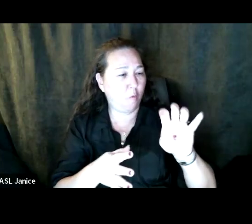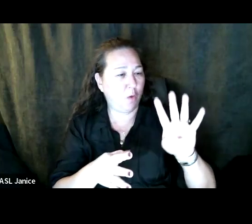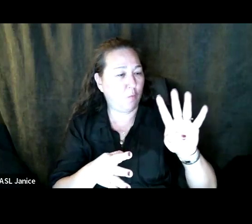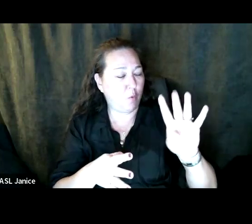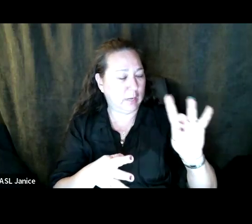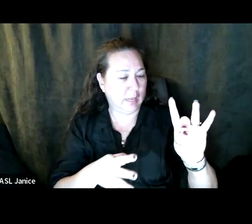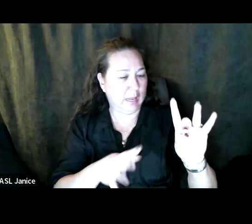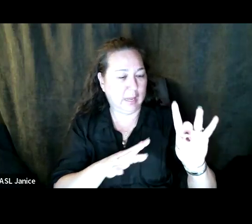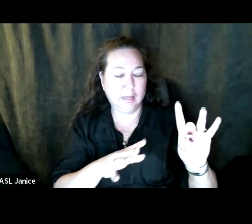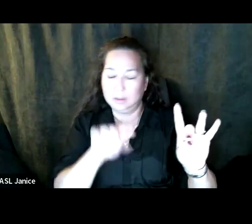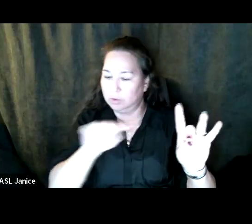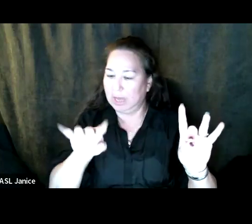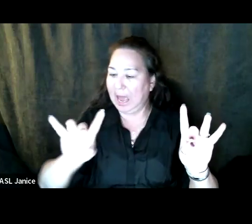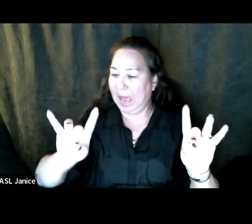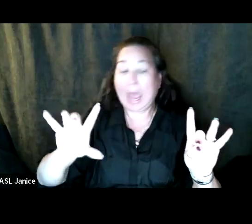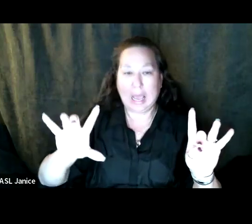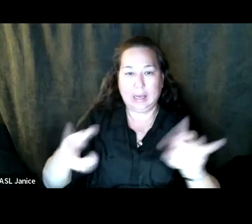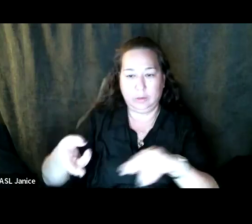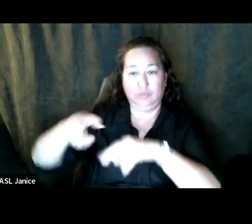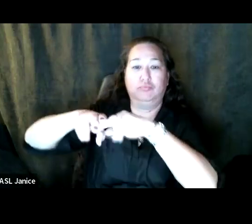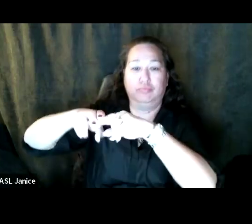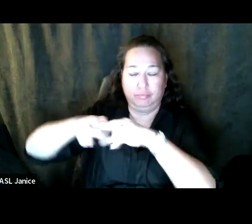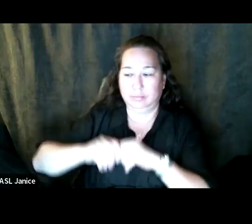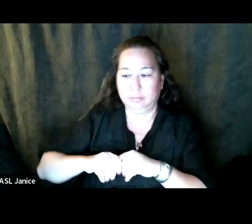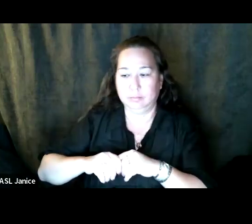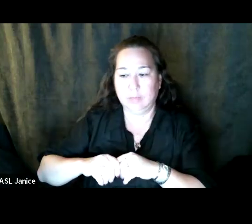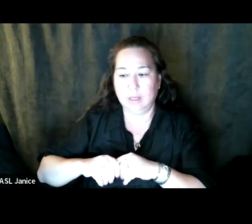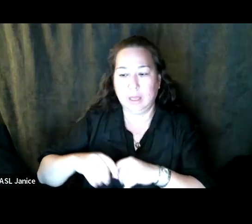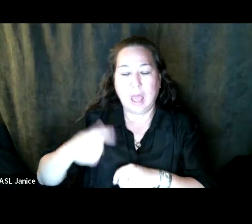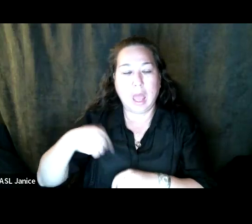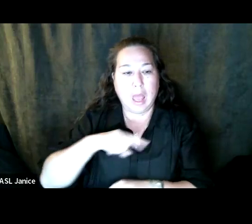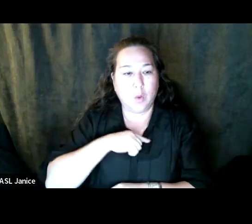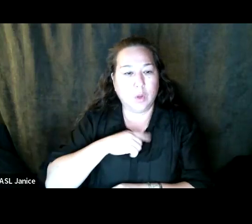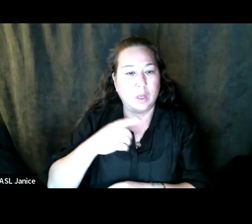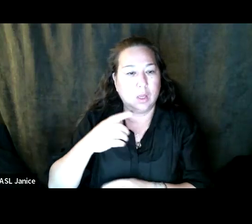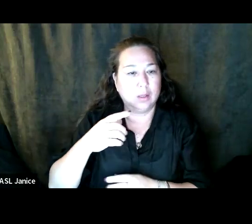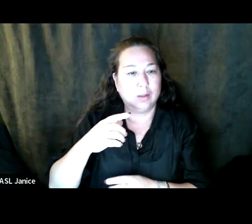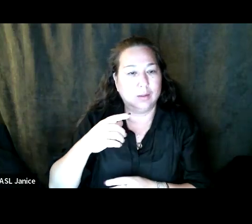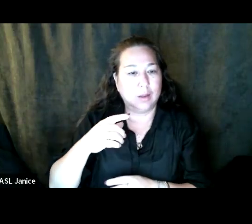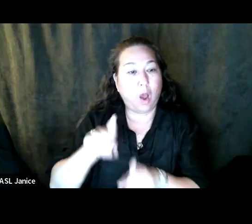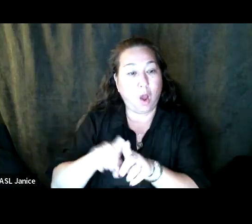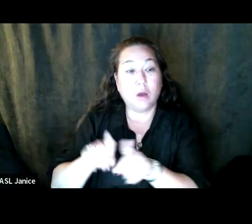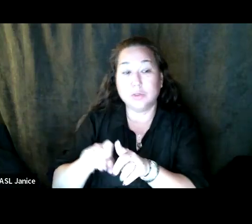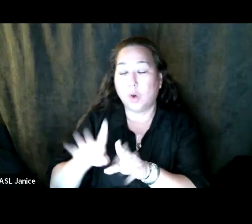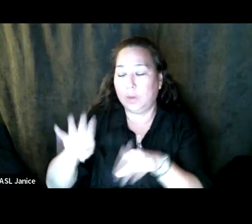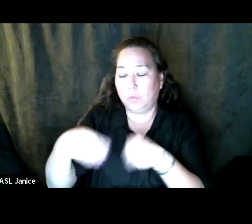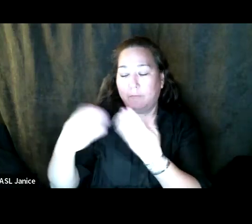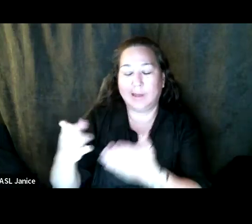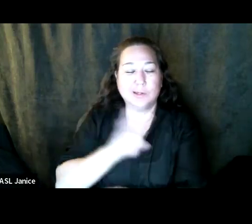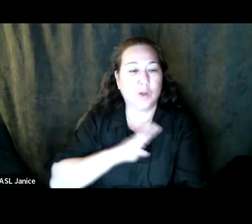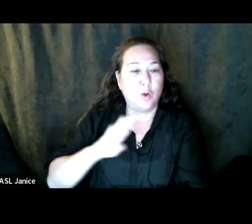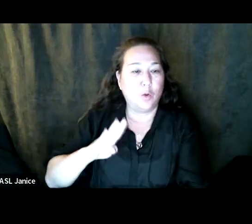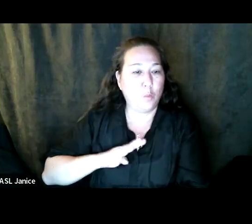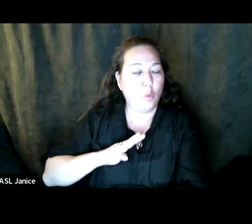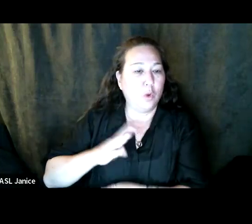Board of Trustees. And we are excited to have received yesterday a